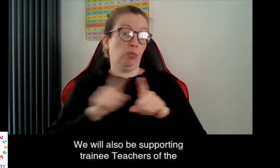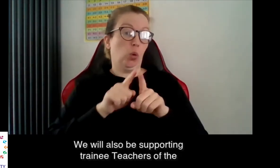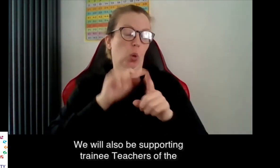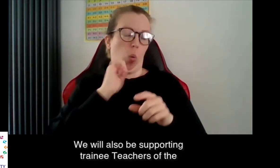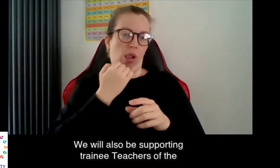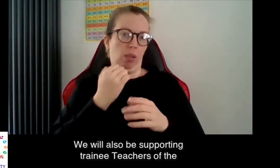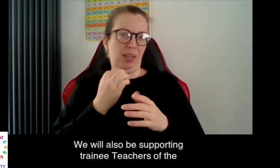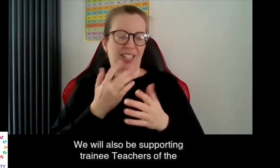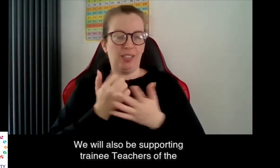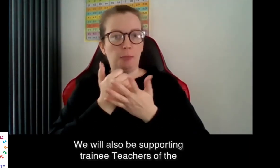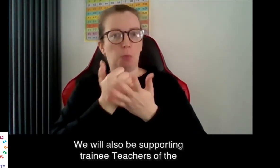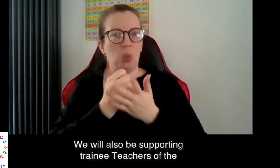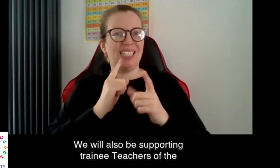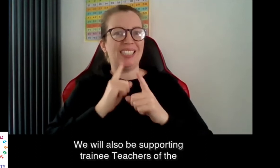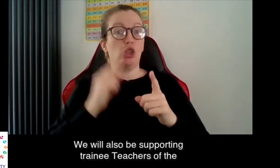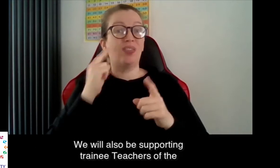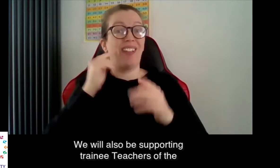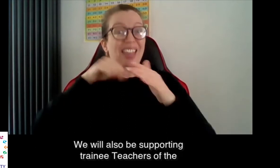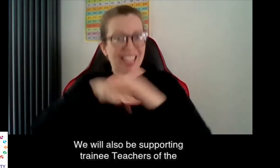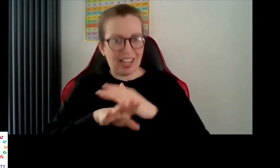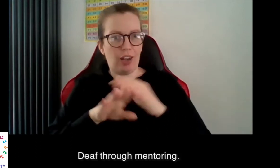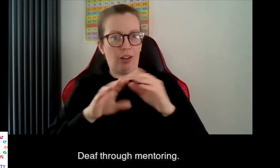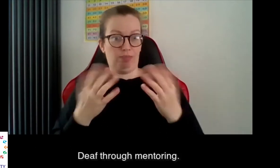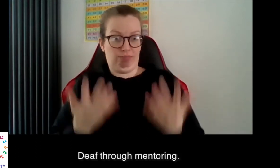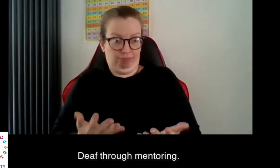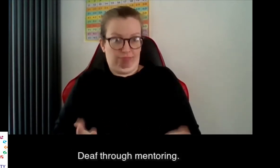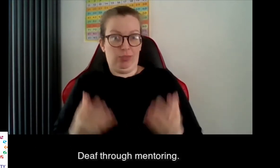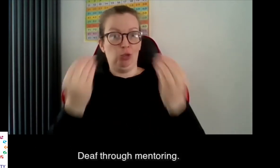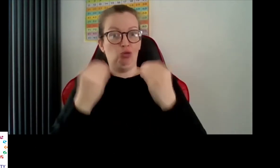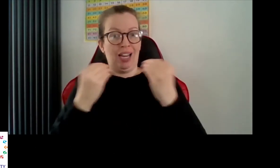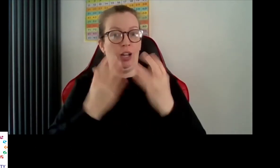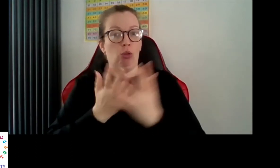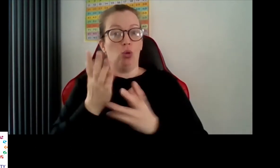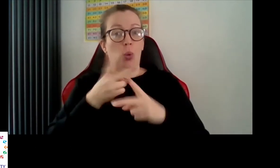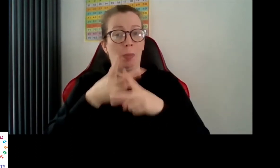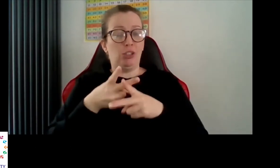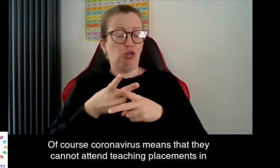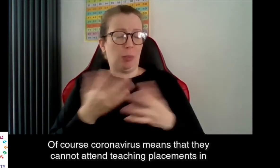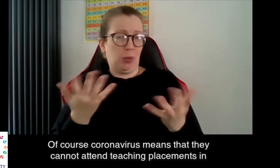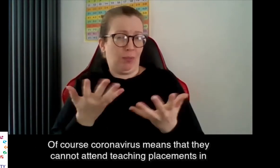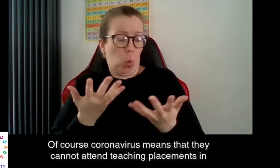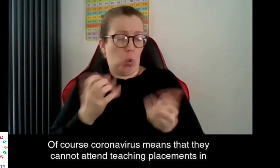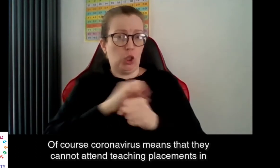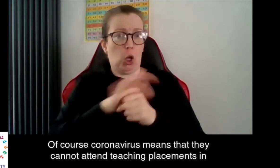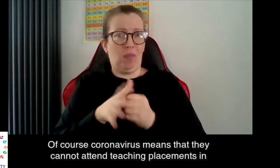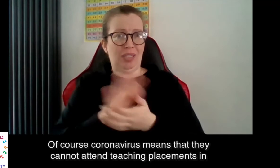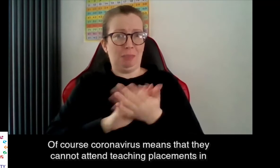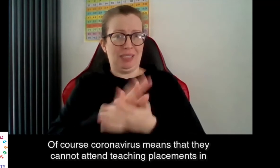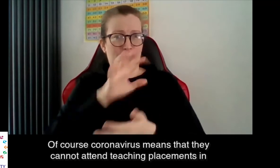We will also be supporting trainee teachers of the deaf through mentoring. Of course, coronavirus means that they